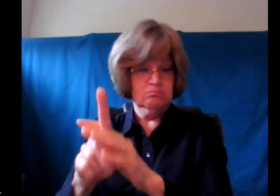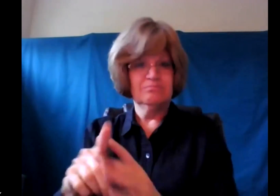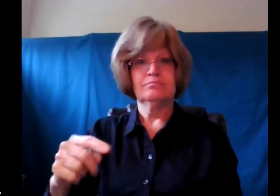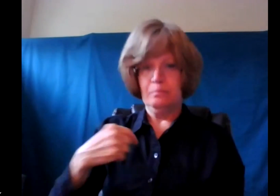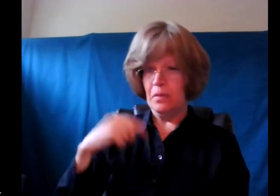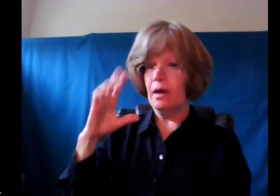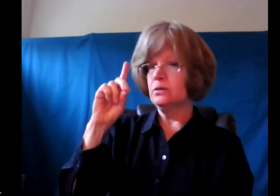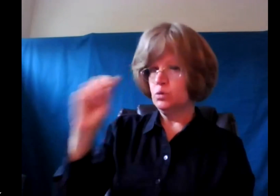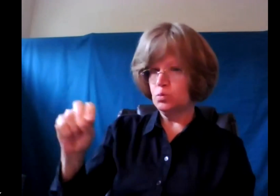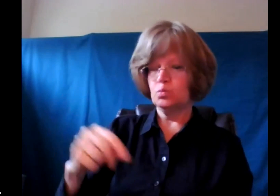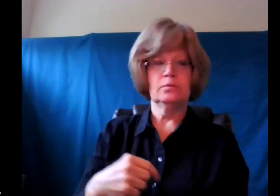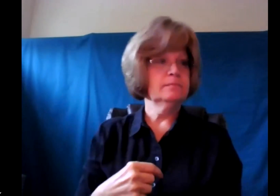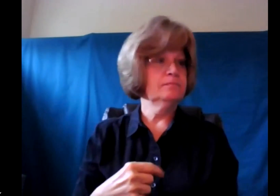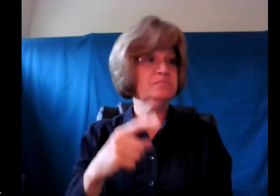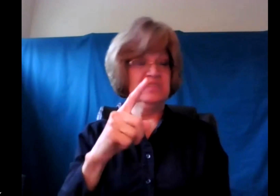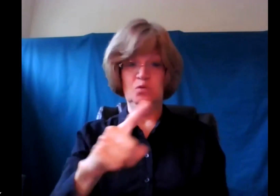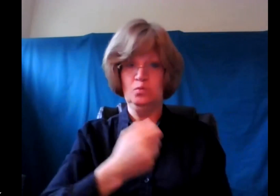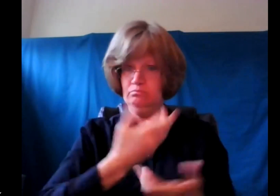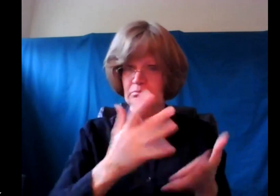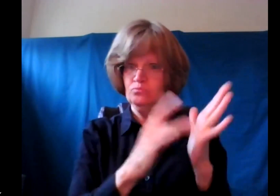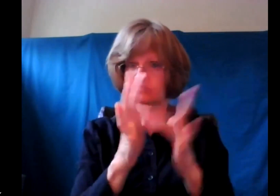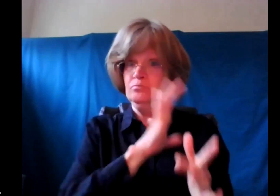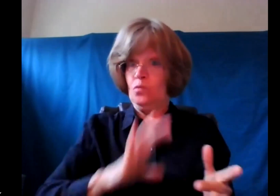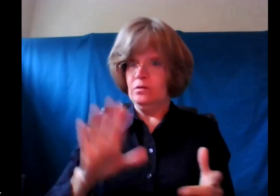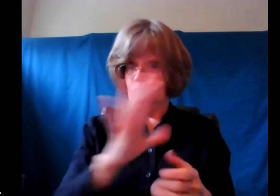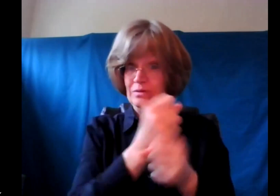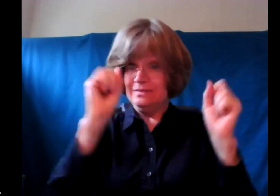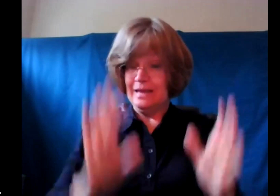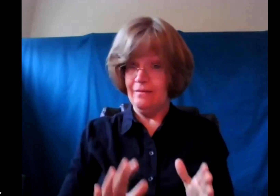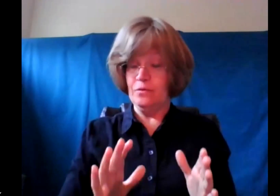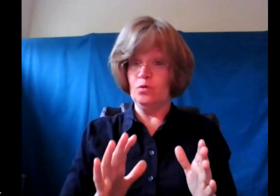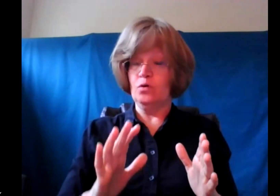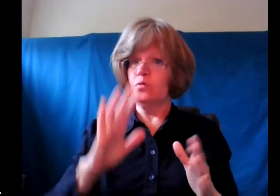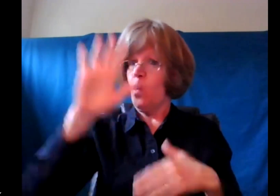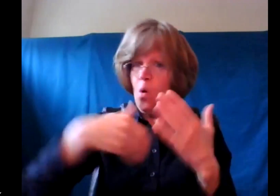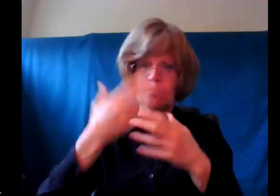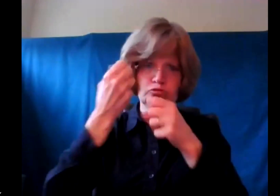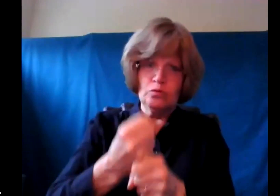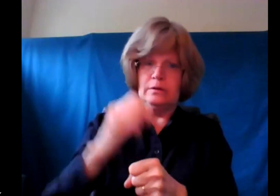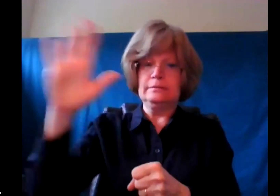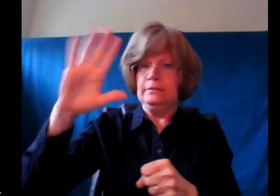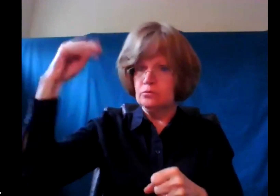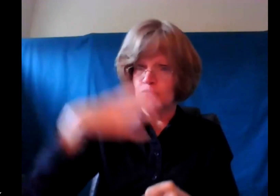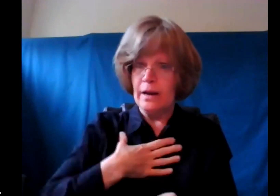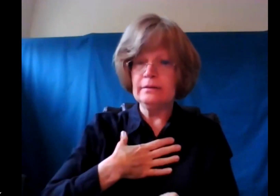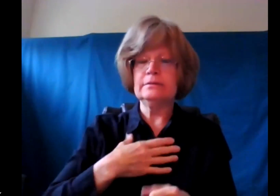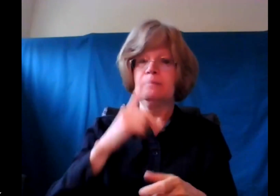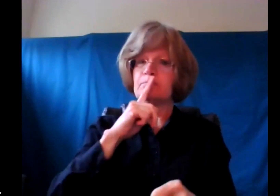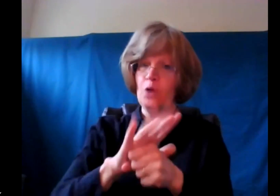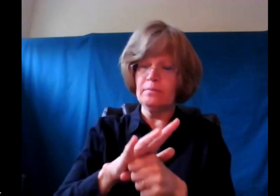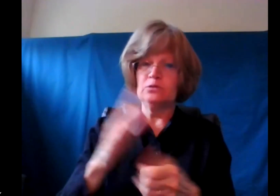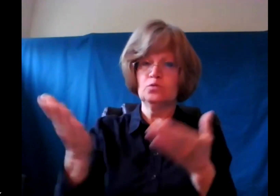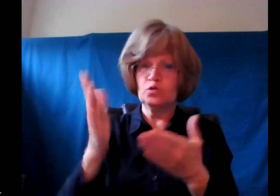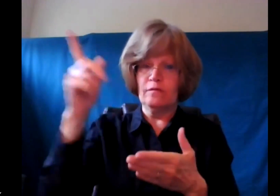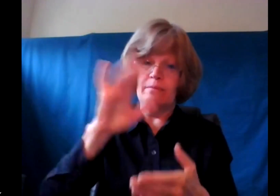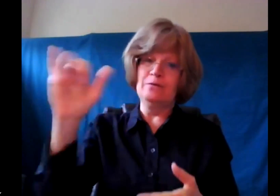themselves? Do you confess Jesus Christ as your Savior, put your whole trust in his grace, and promise to serve him